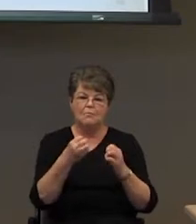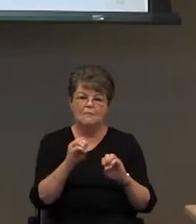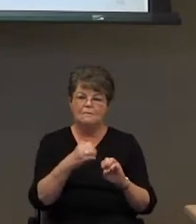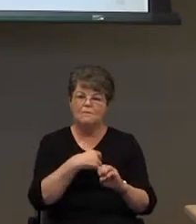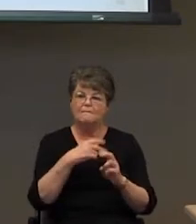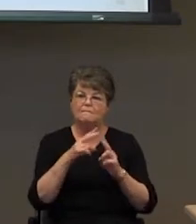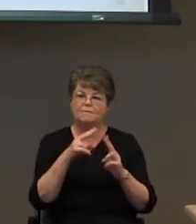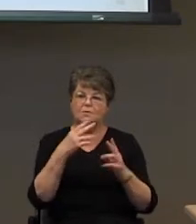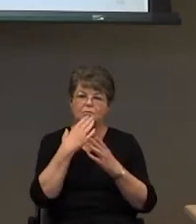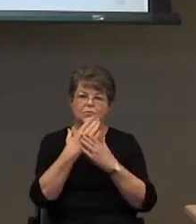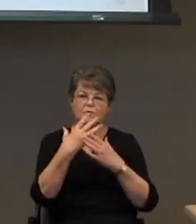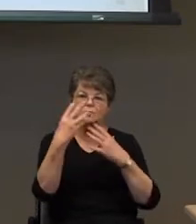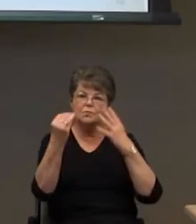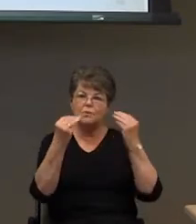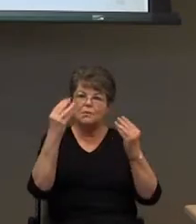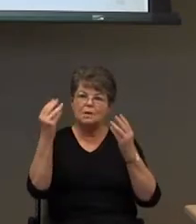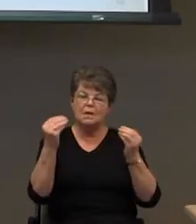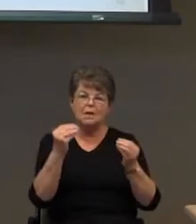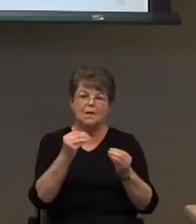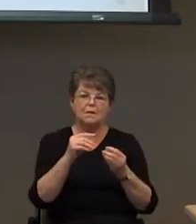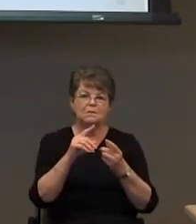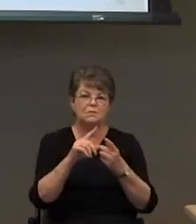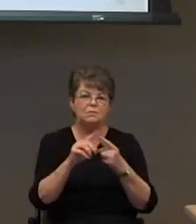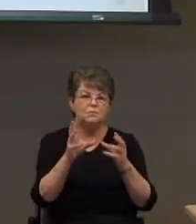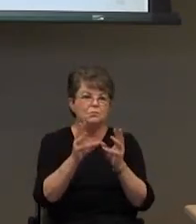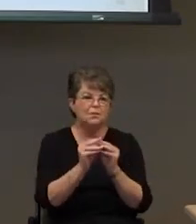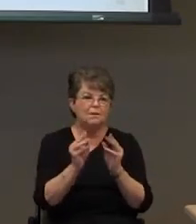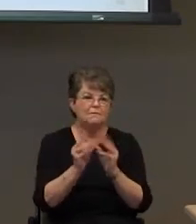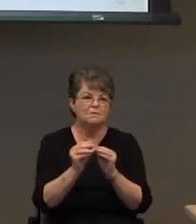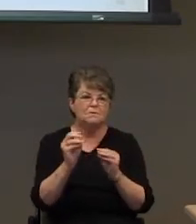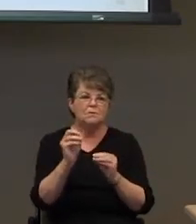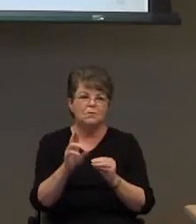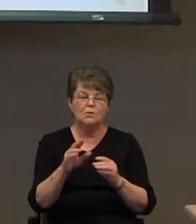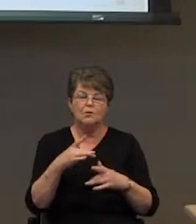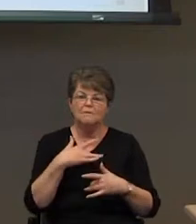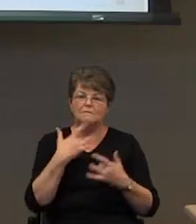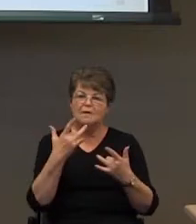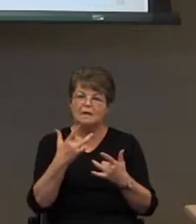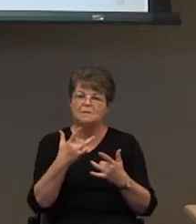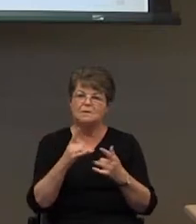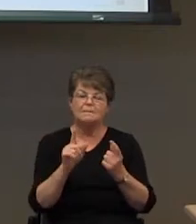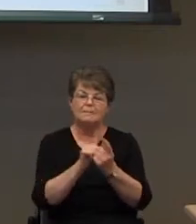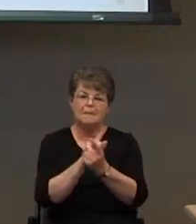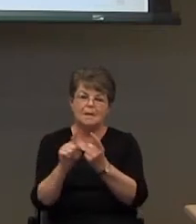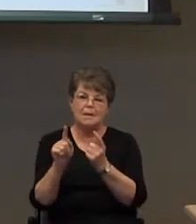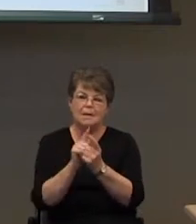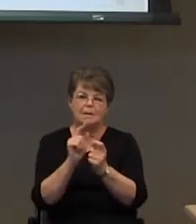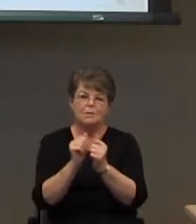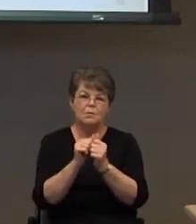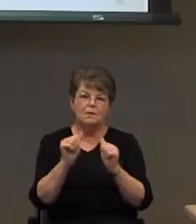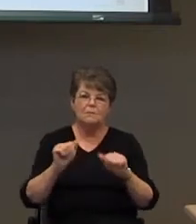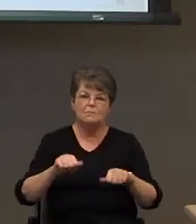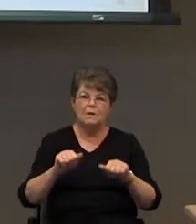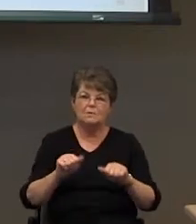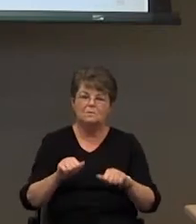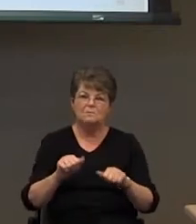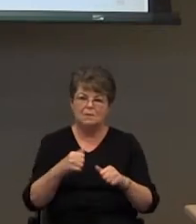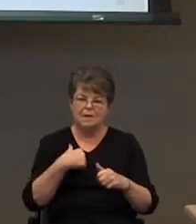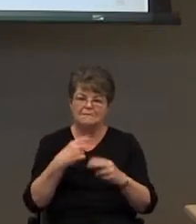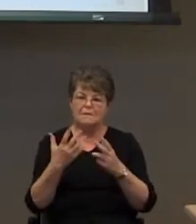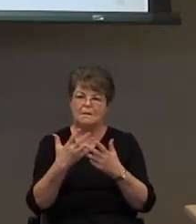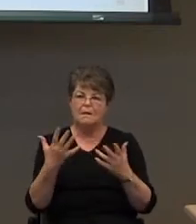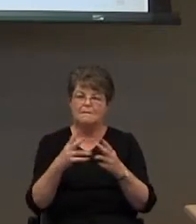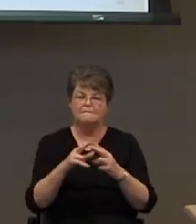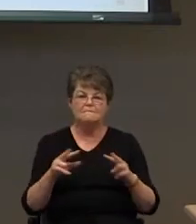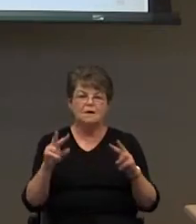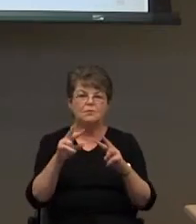very, very good at going out to conferences or events and meeting with prospects. There's a lot of value to bring them to the community and